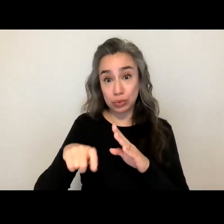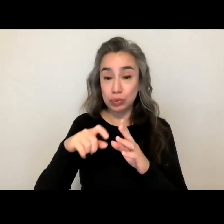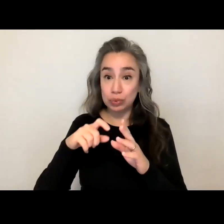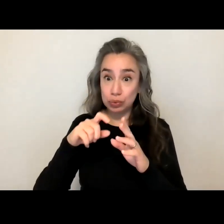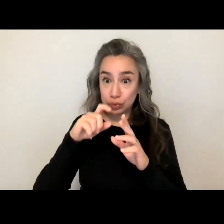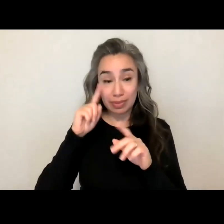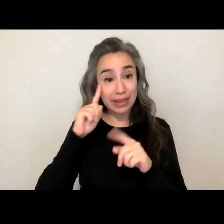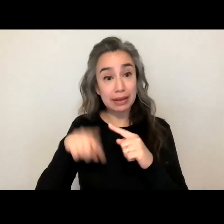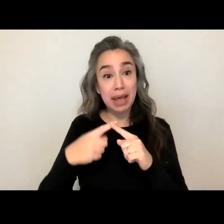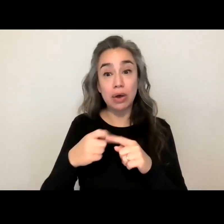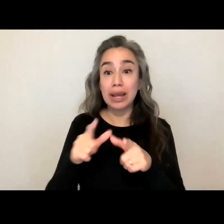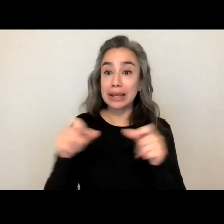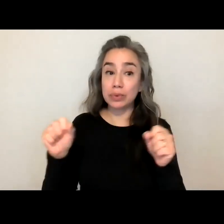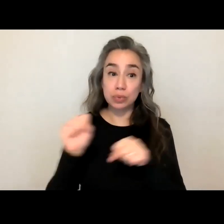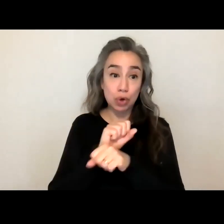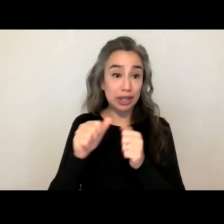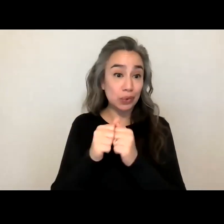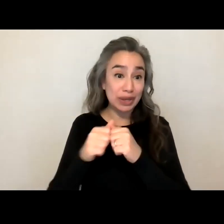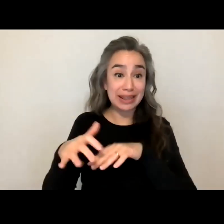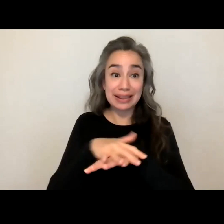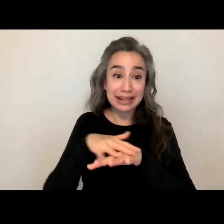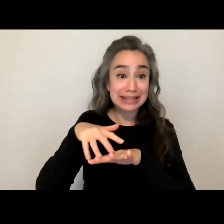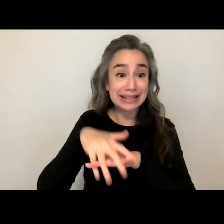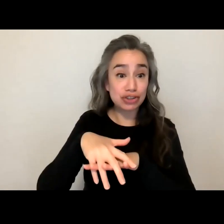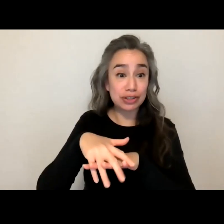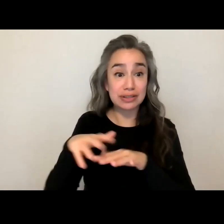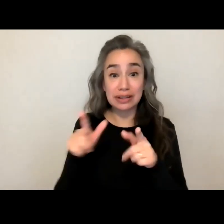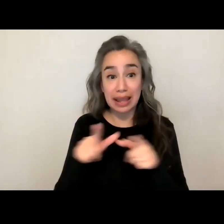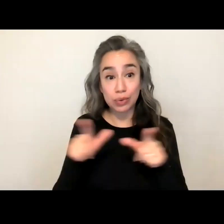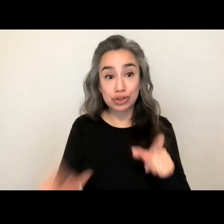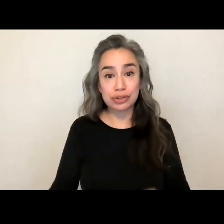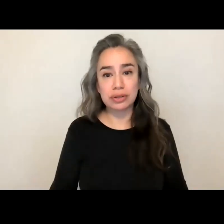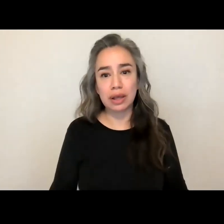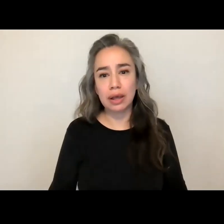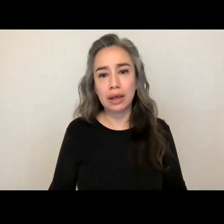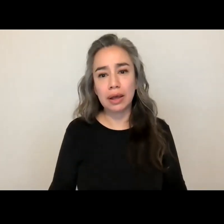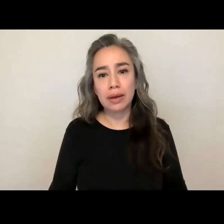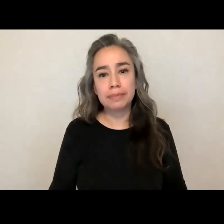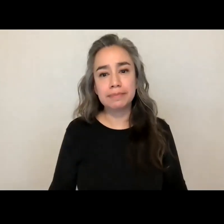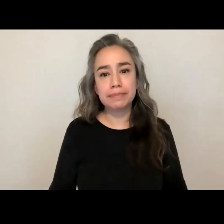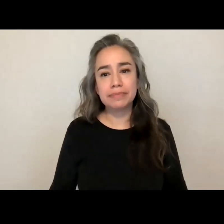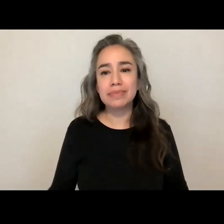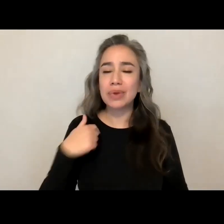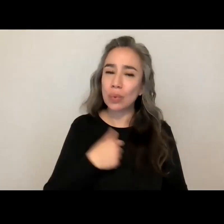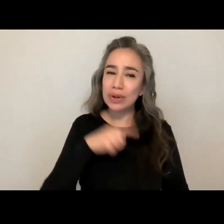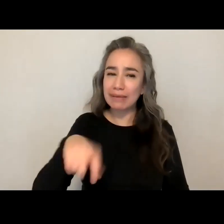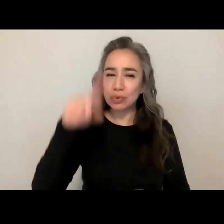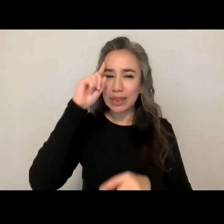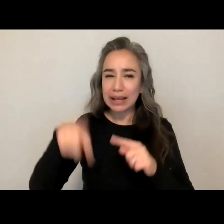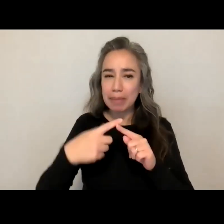with Indigenous languages, is looking at principles of authorship